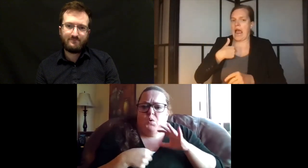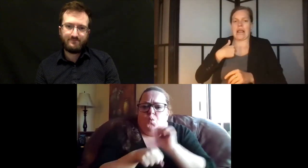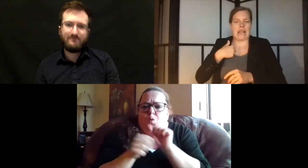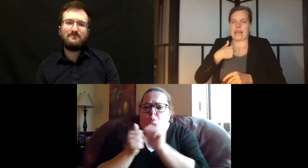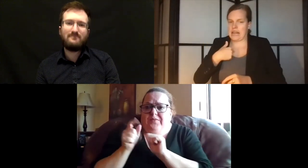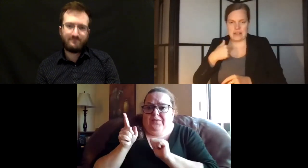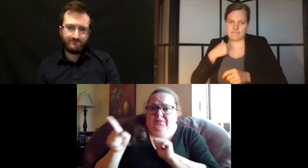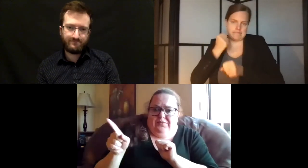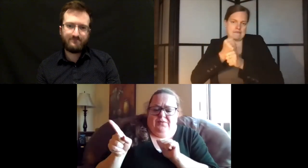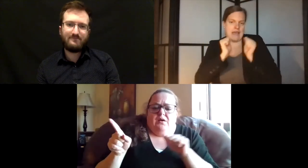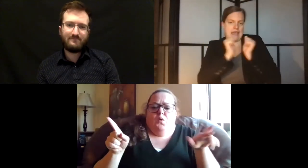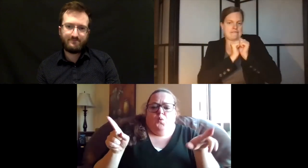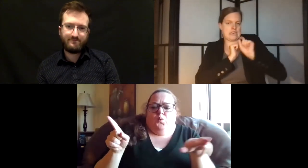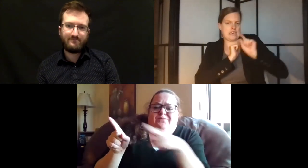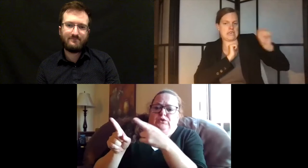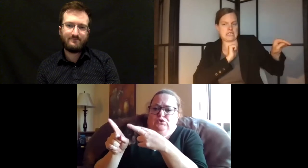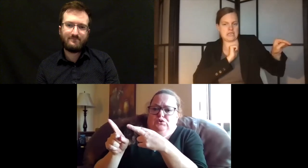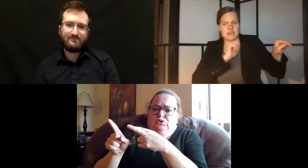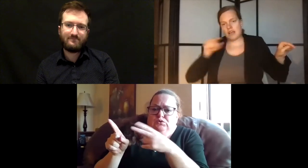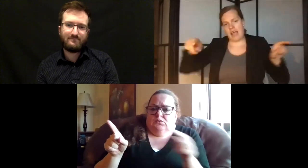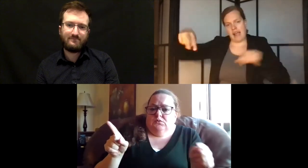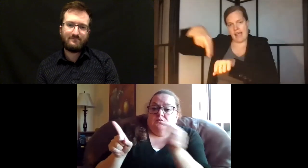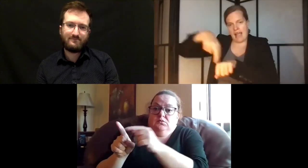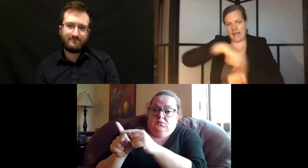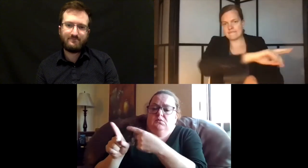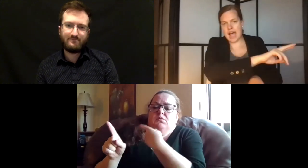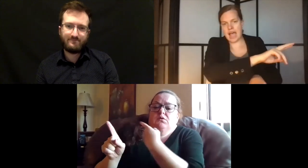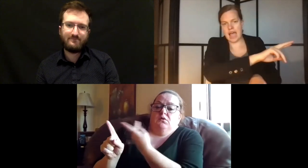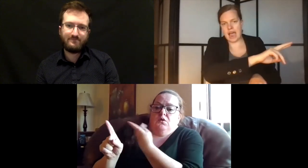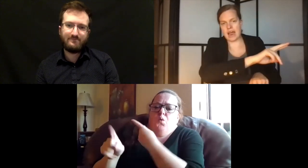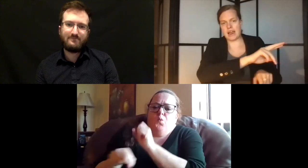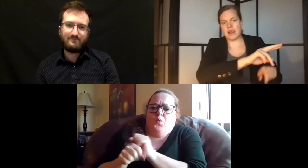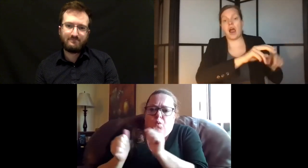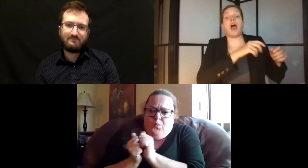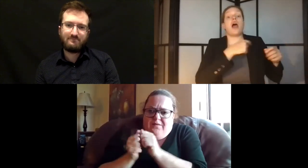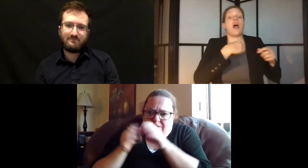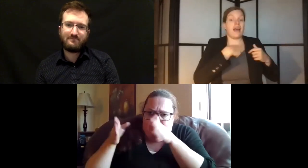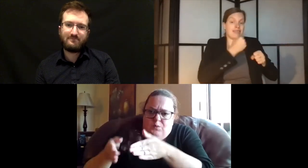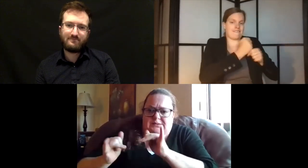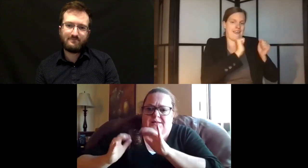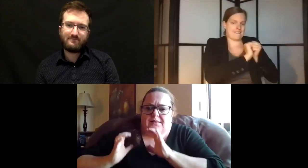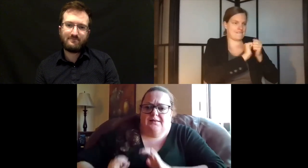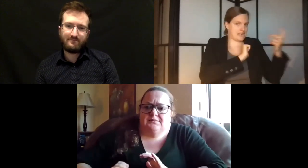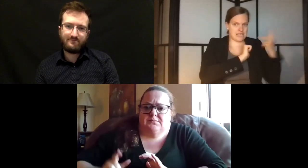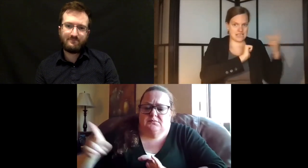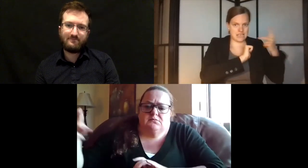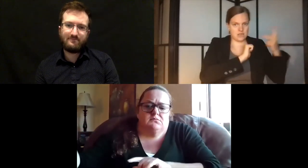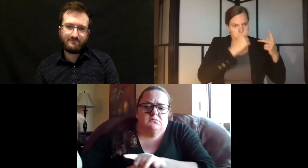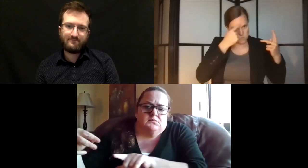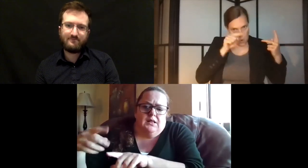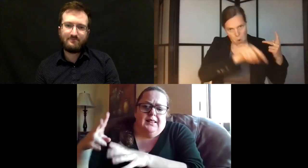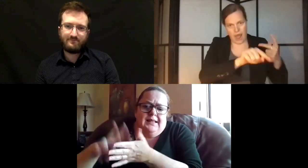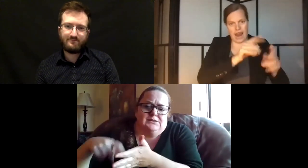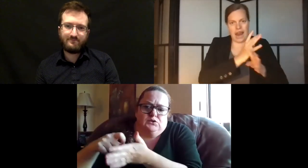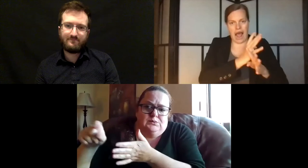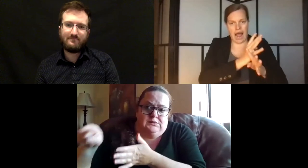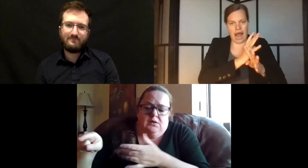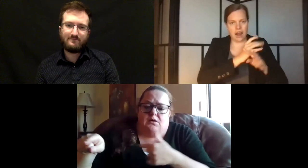Sometimes the literacy programs ask for further explanation on specific English language terms or